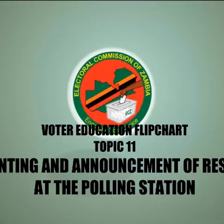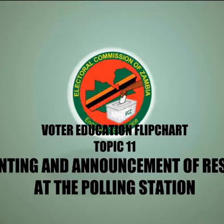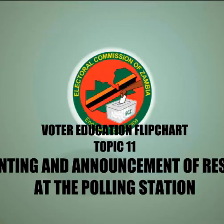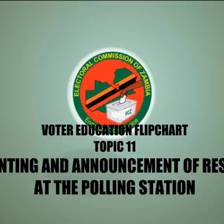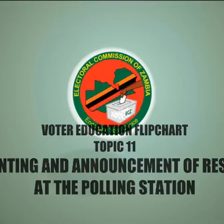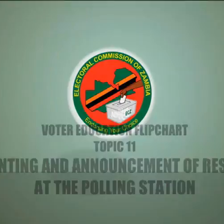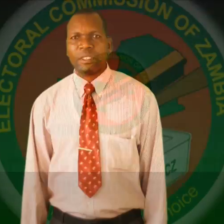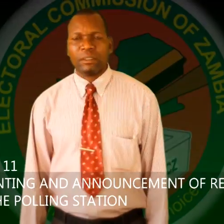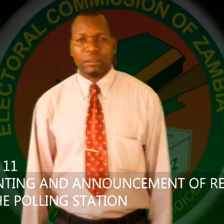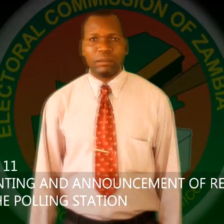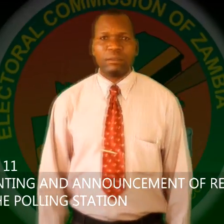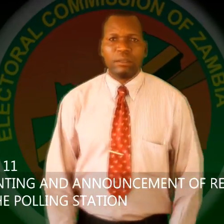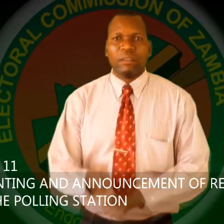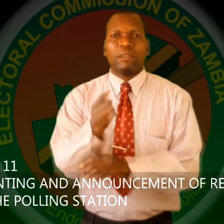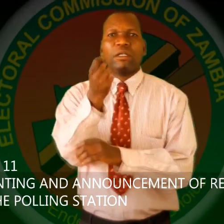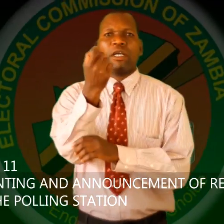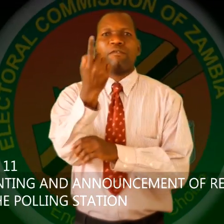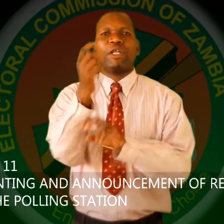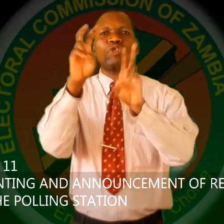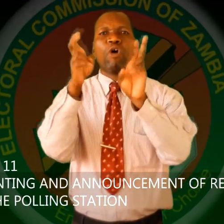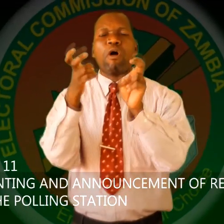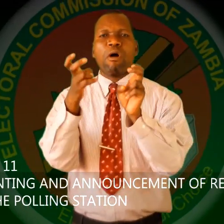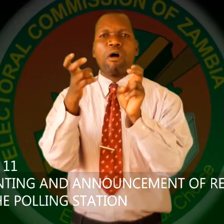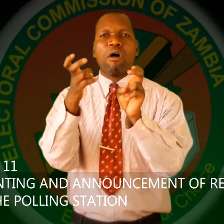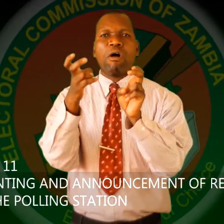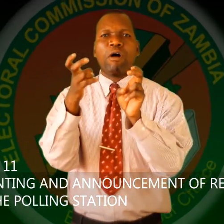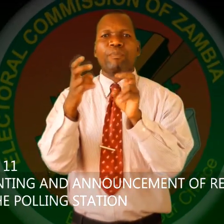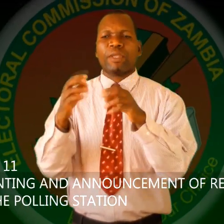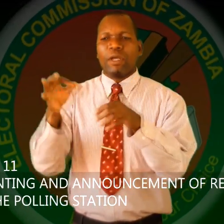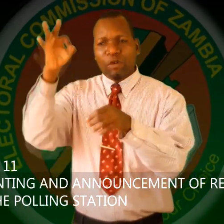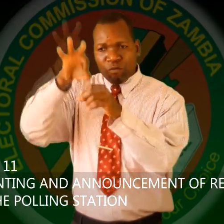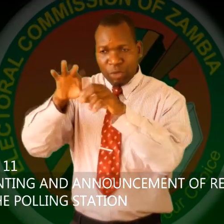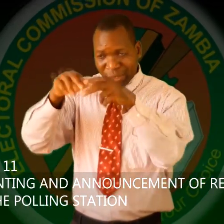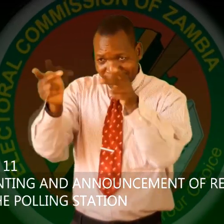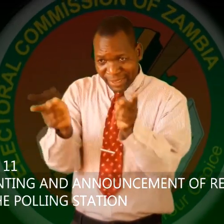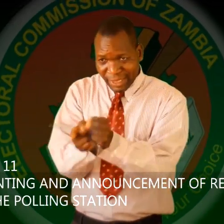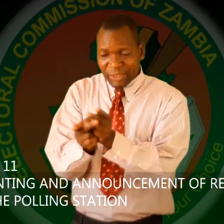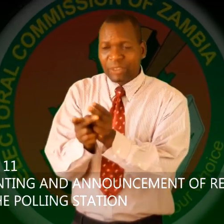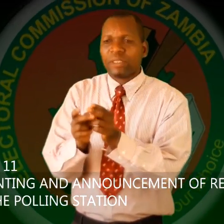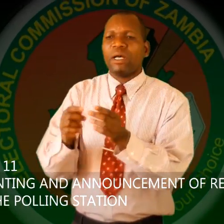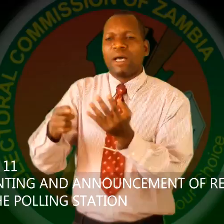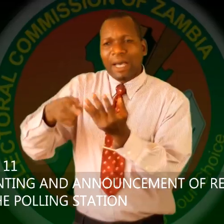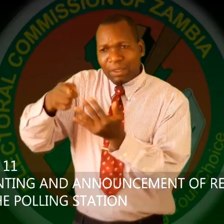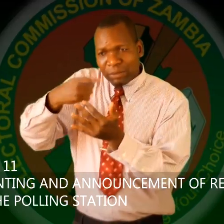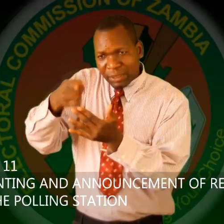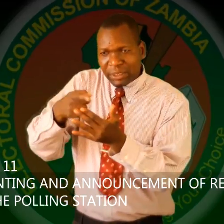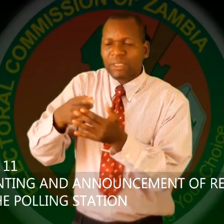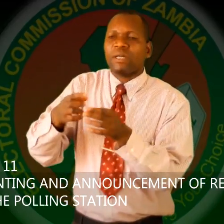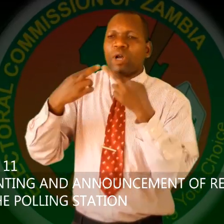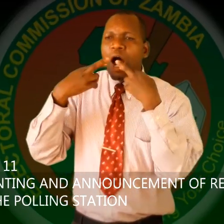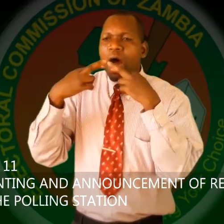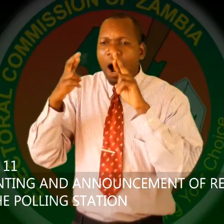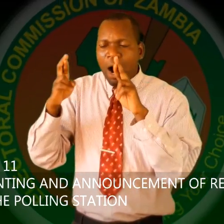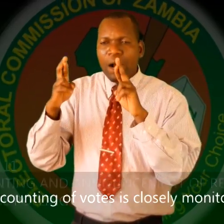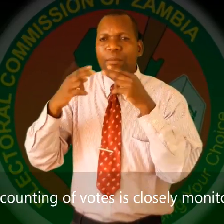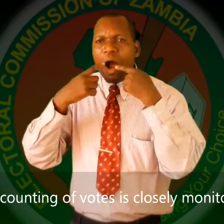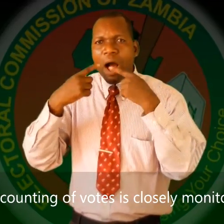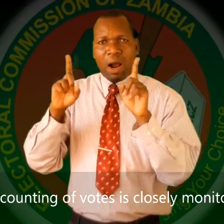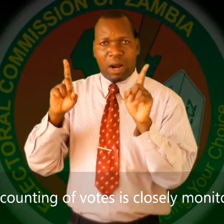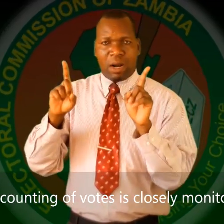voice. Topic 11. Counting and announcement of results at the polling station. The counting of votes